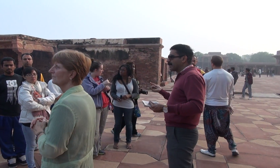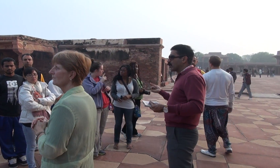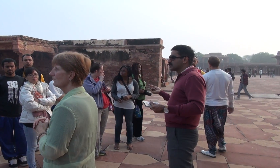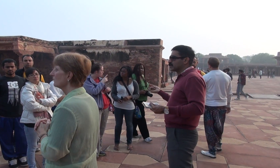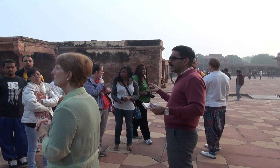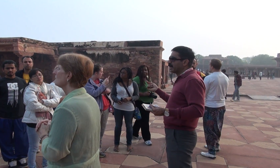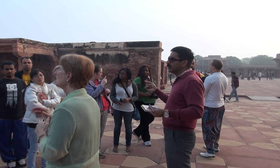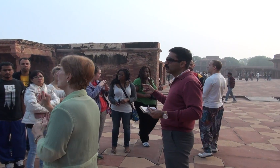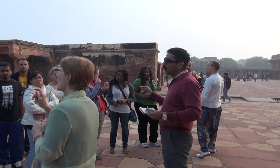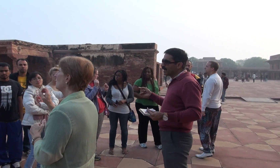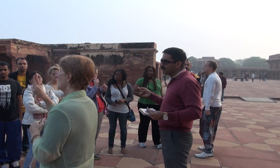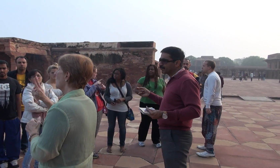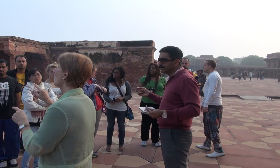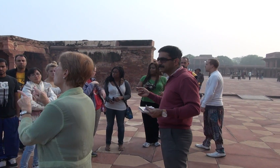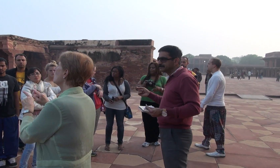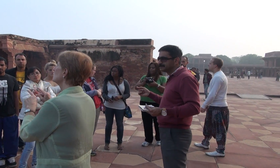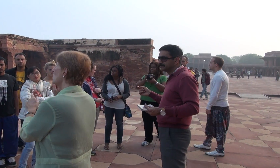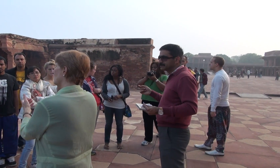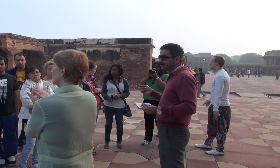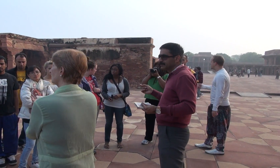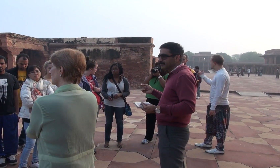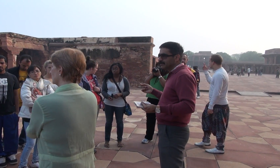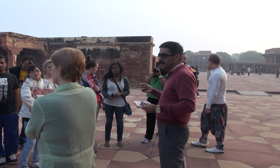monarch. Akbar also had a Hindu wife.